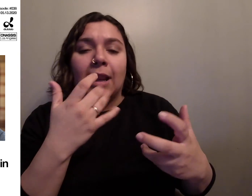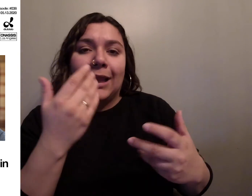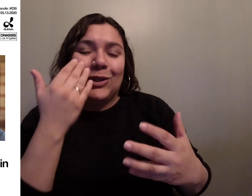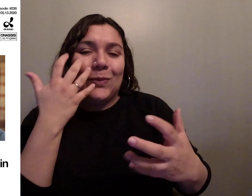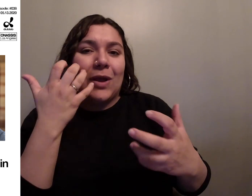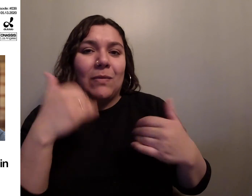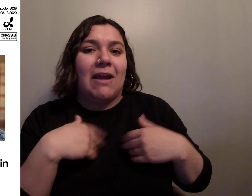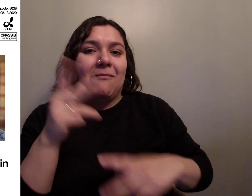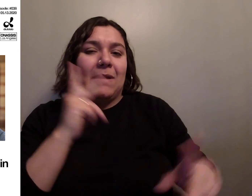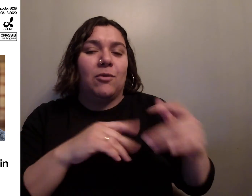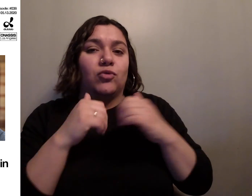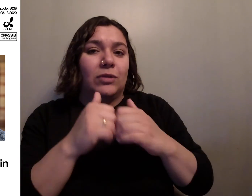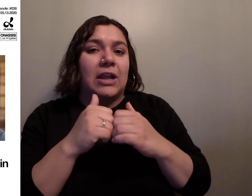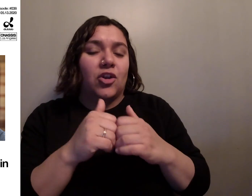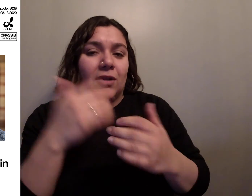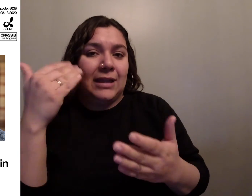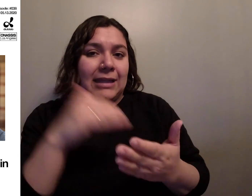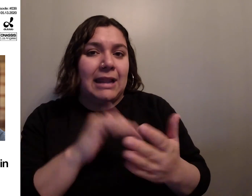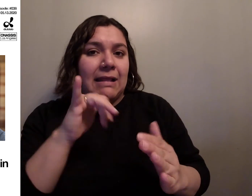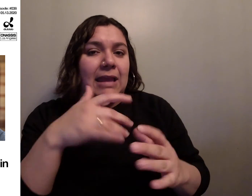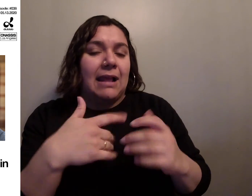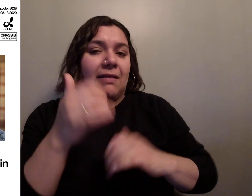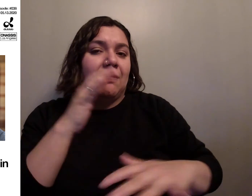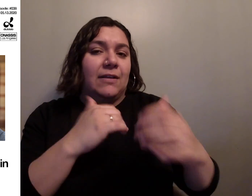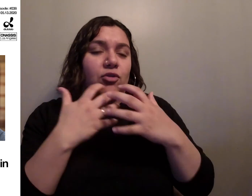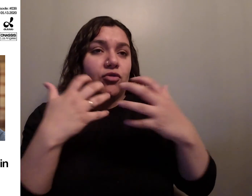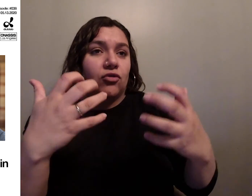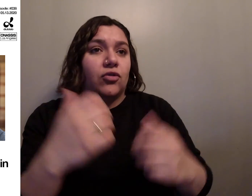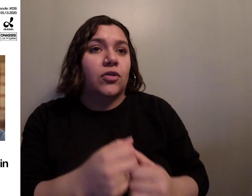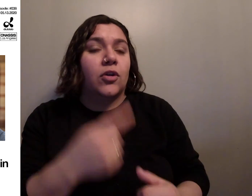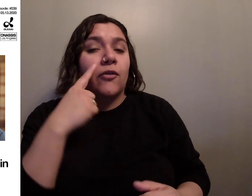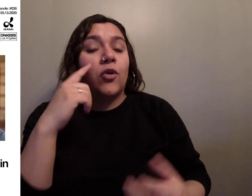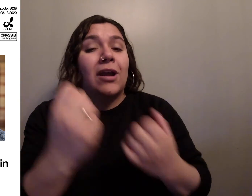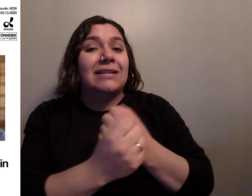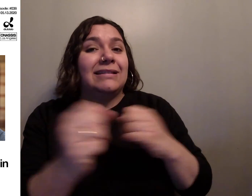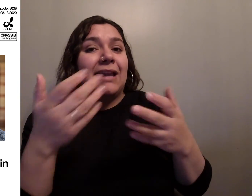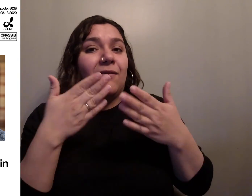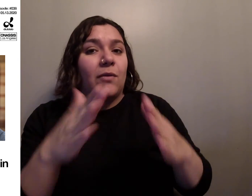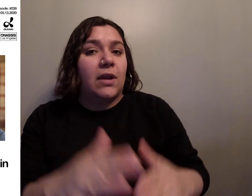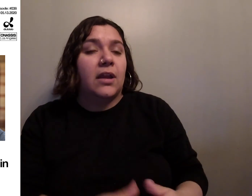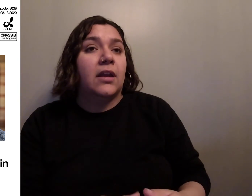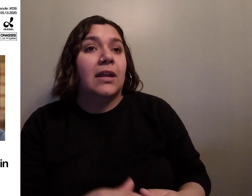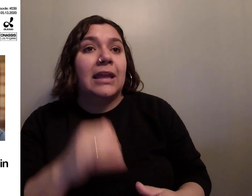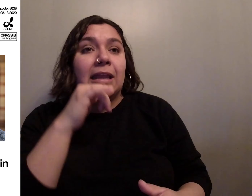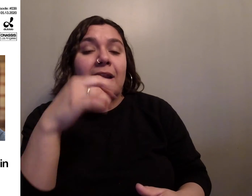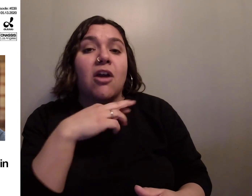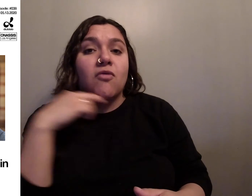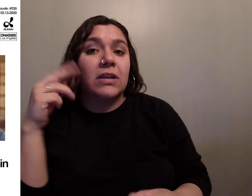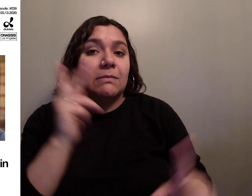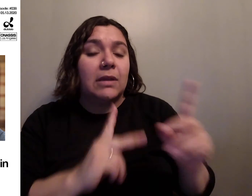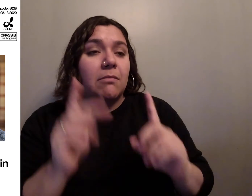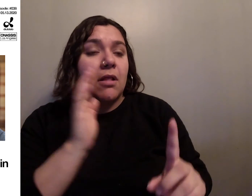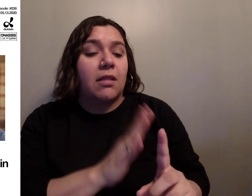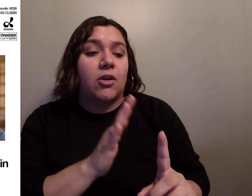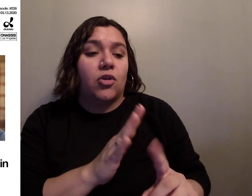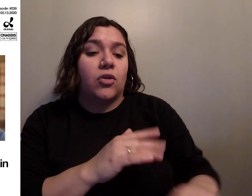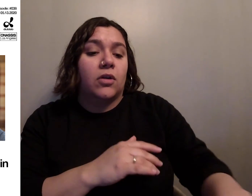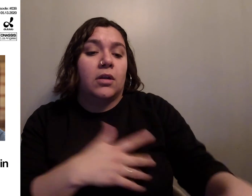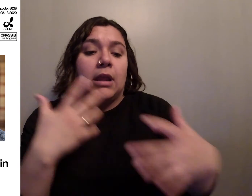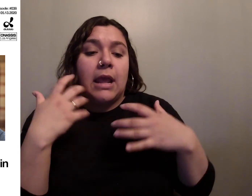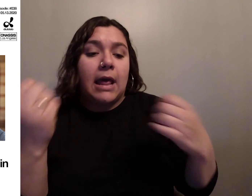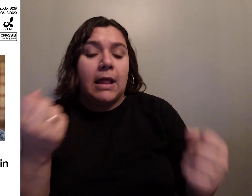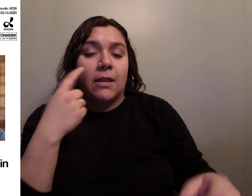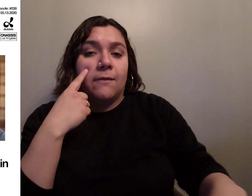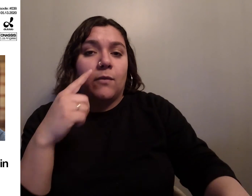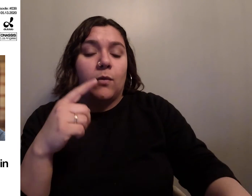the longing and the urge is to bring them together in that theater in a safe way and